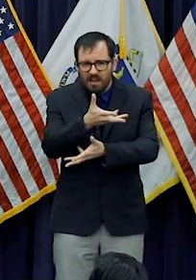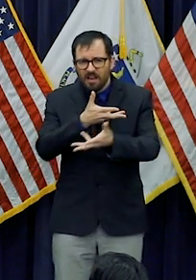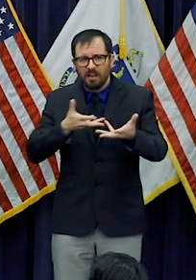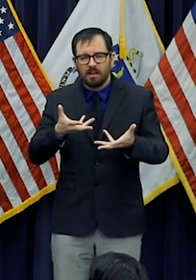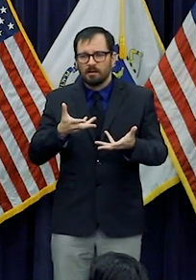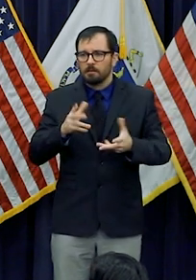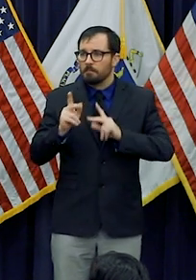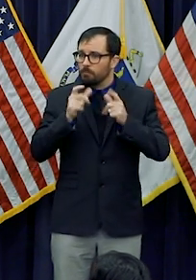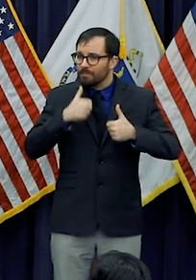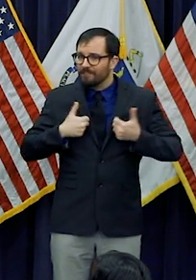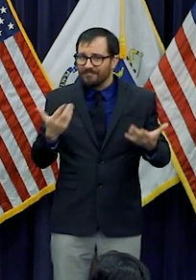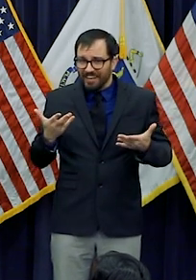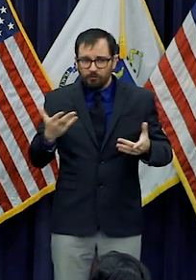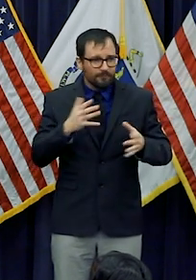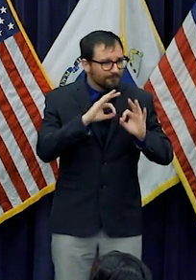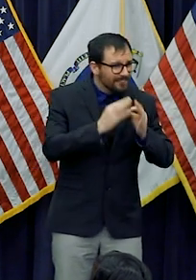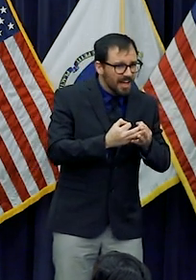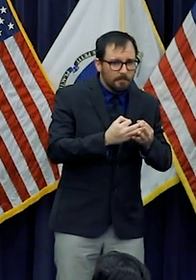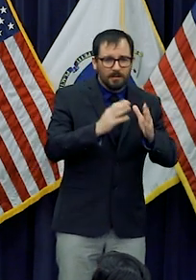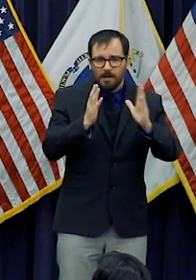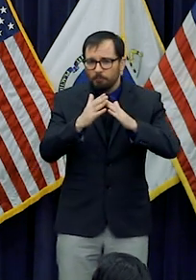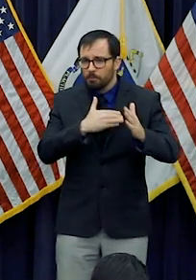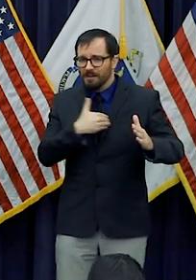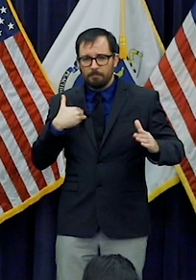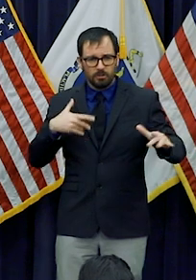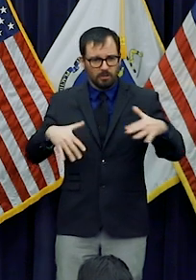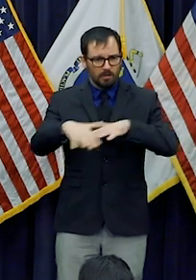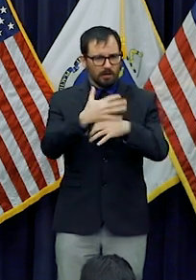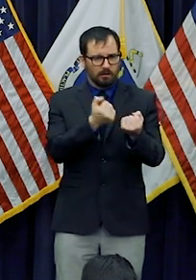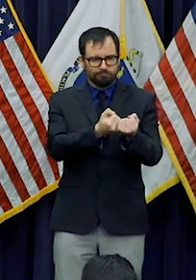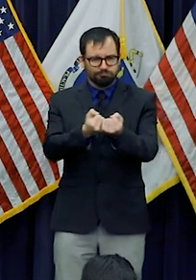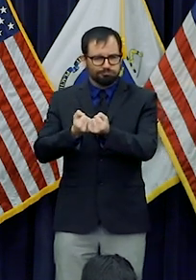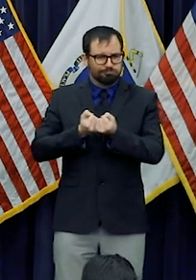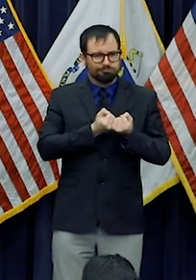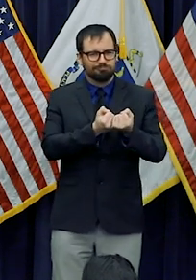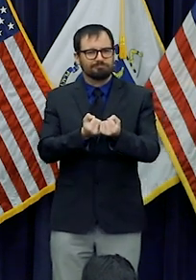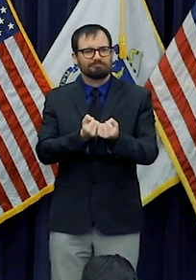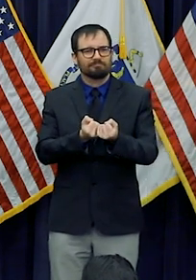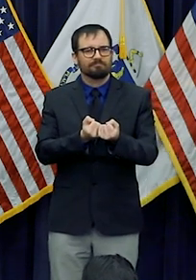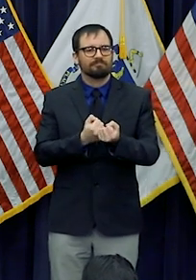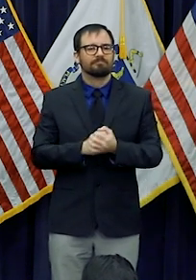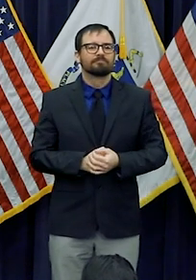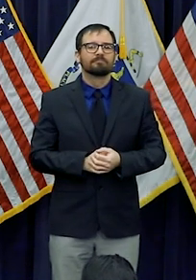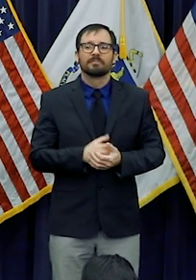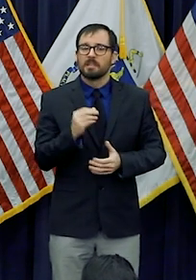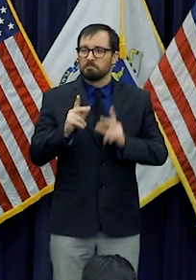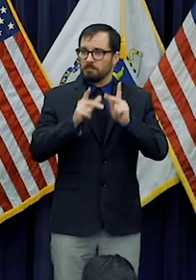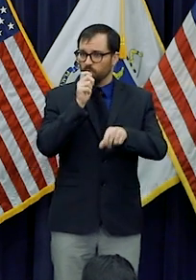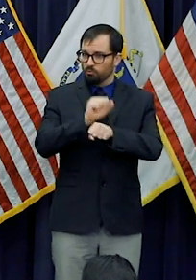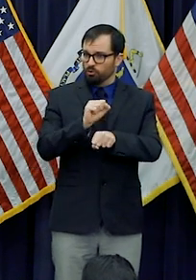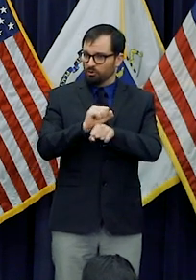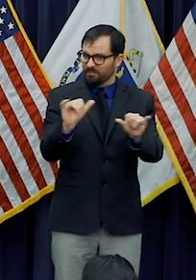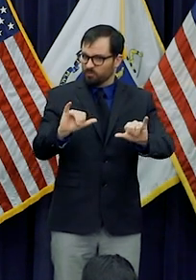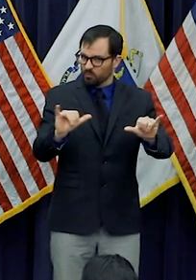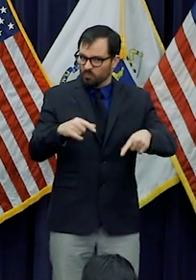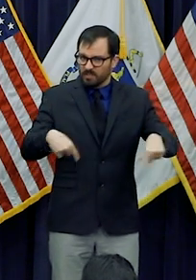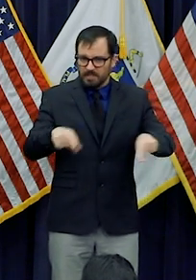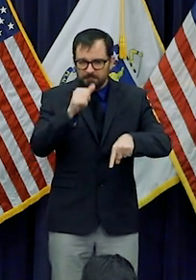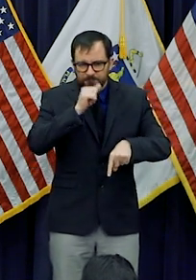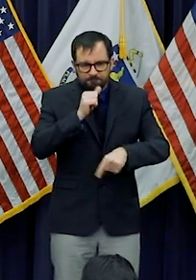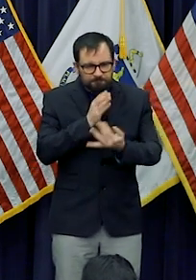Several months ago, I was asked to speak at a Shabbat Shalom ceremony at Temple Emmanuel in Newton.